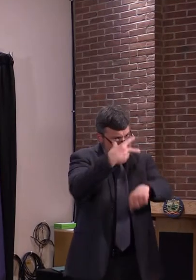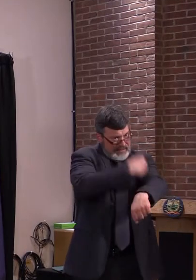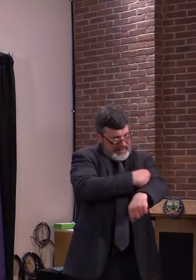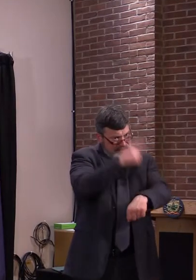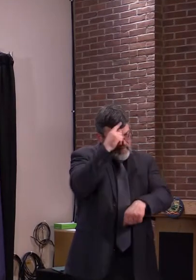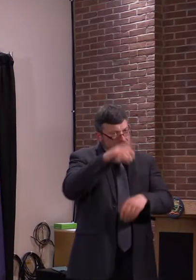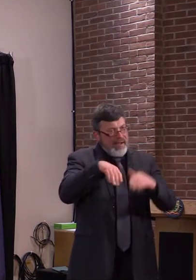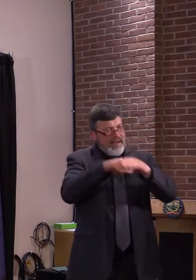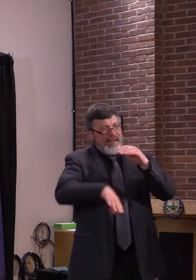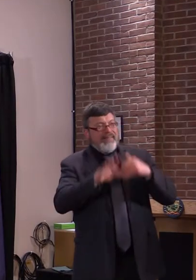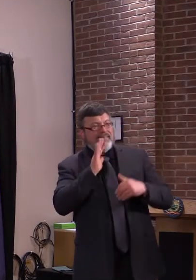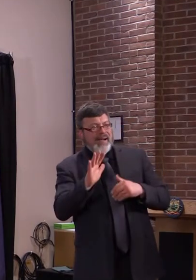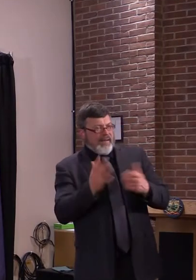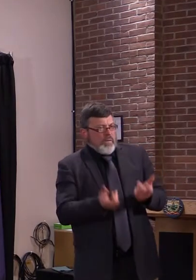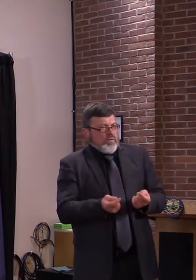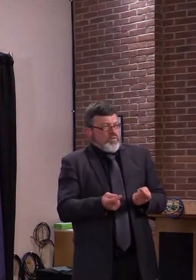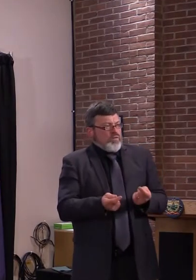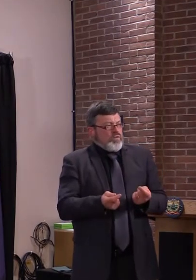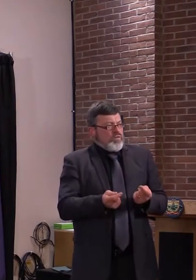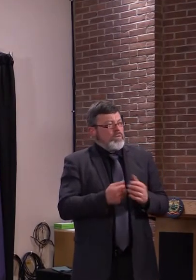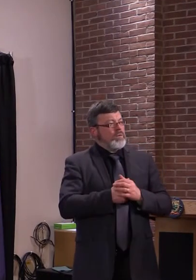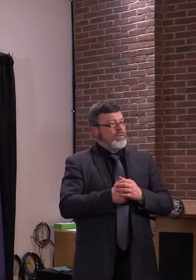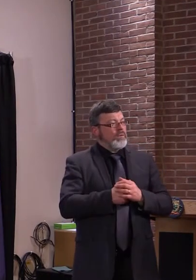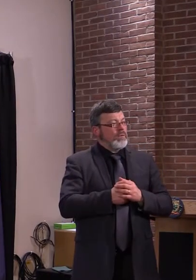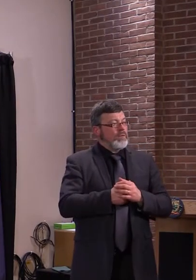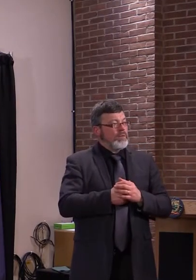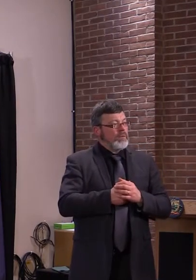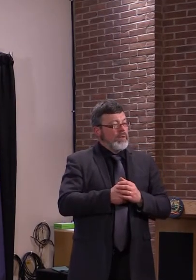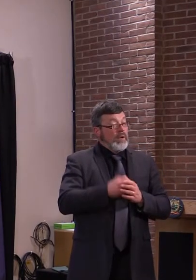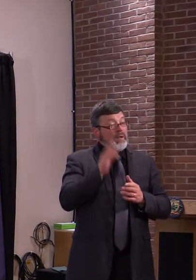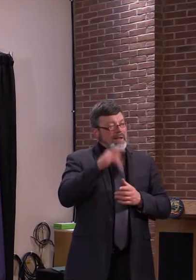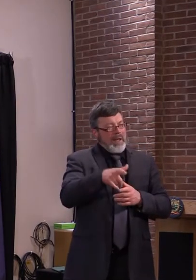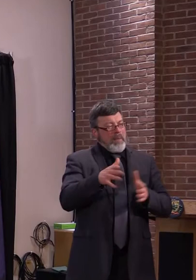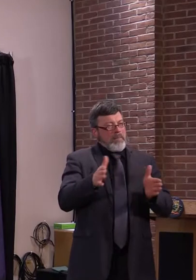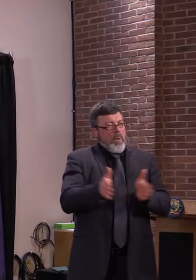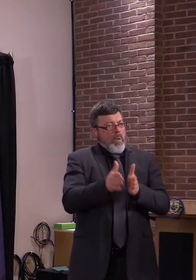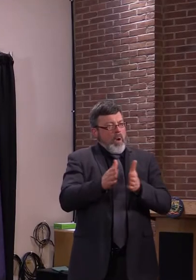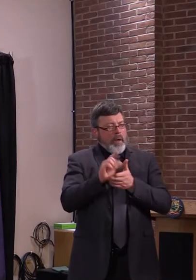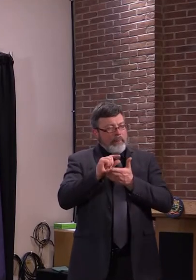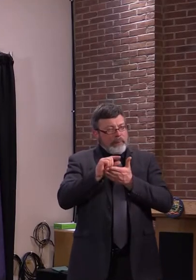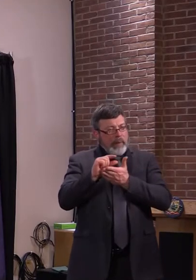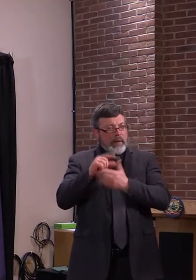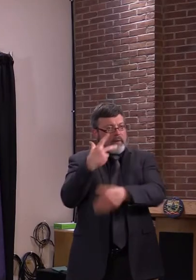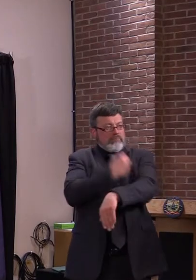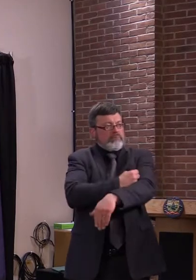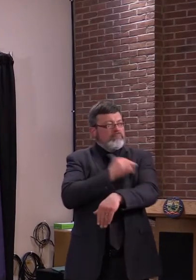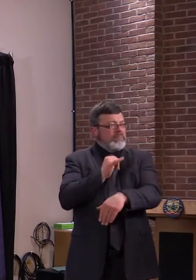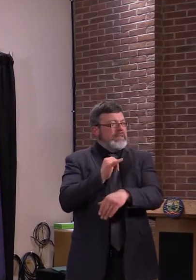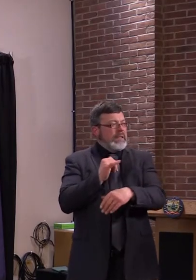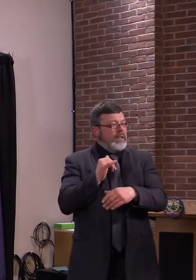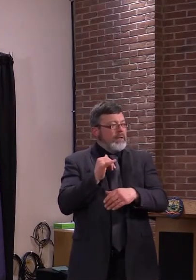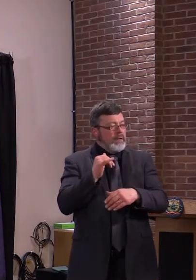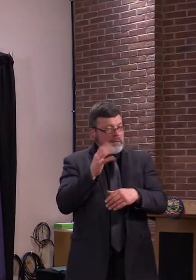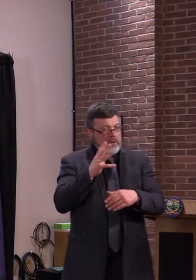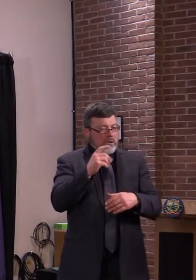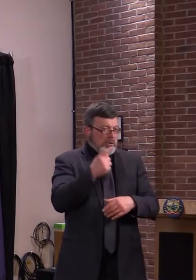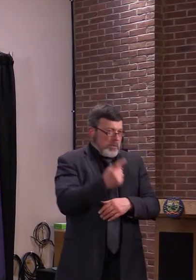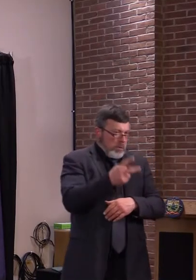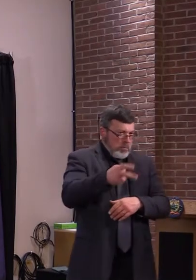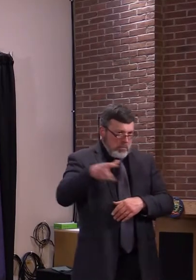much smaller, and it is common for young children to need multiple doses of a vaccine to get a big enough